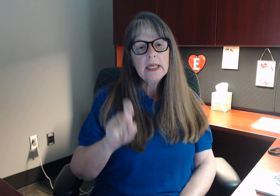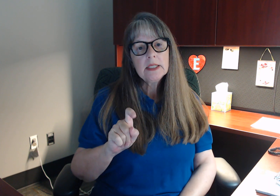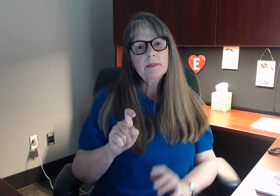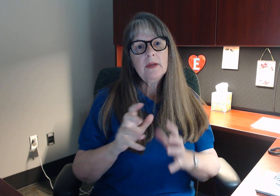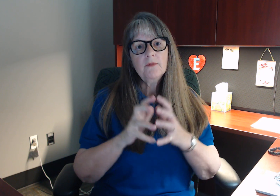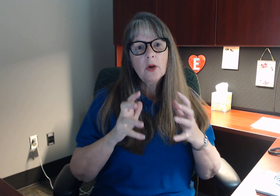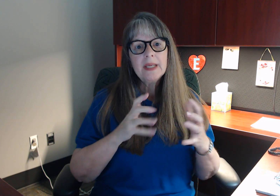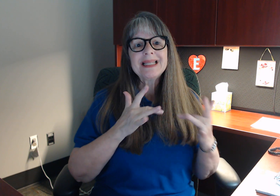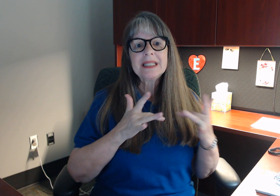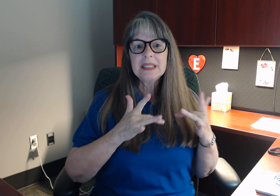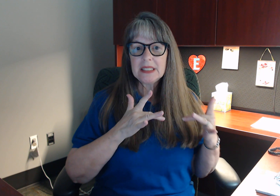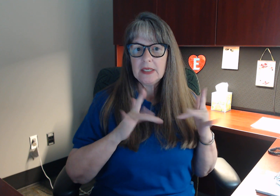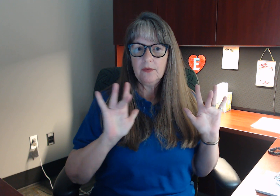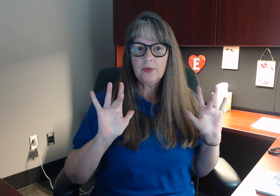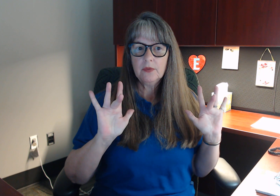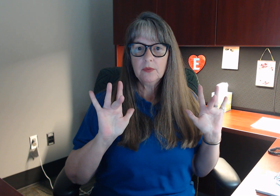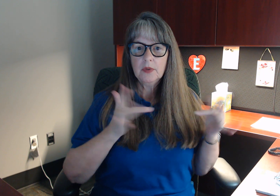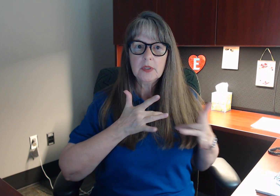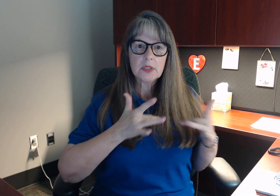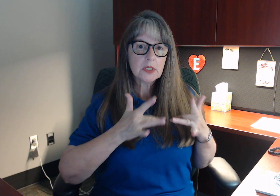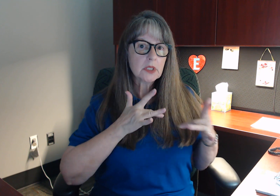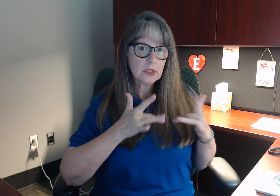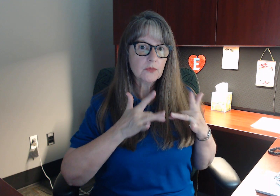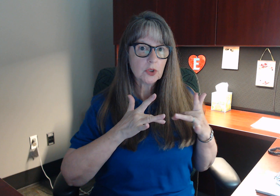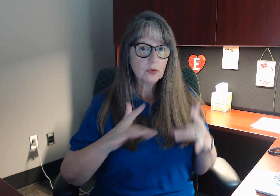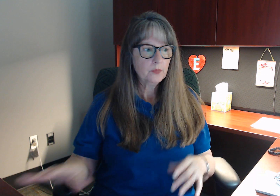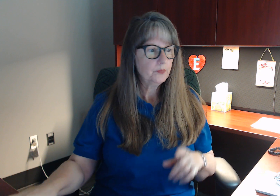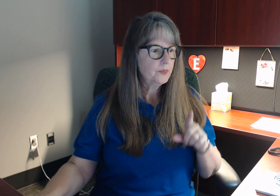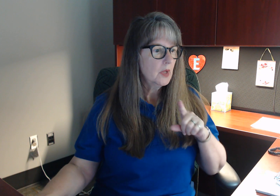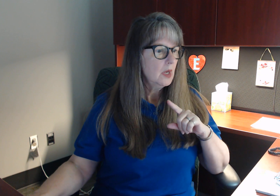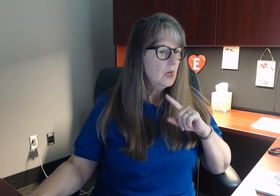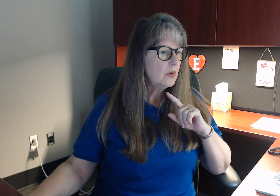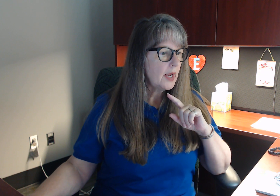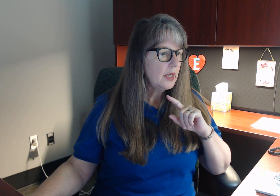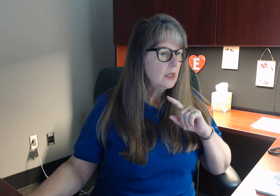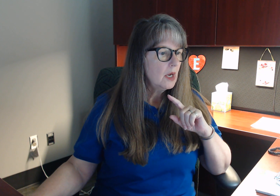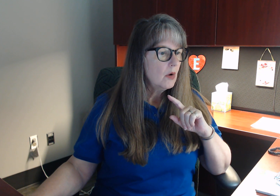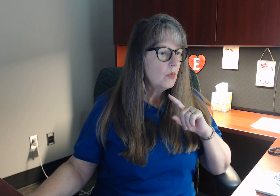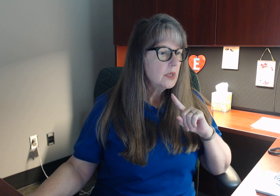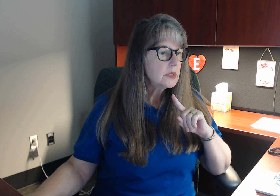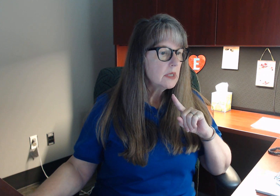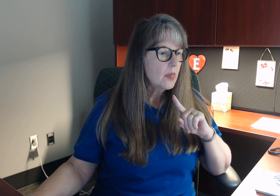to be very sensitive to. Okay. What is another